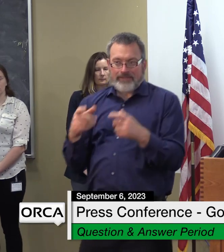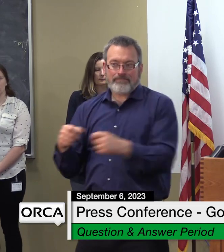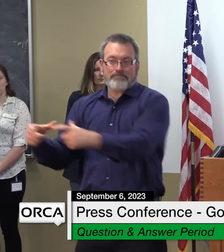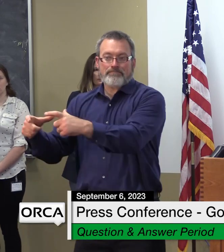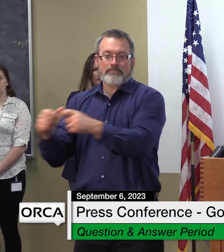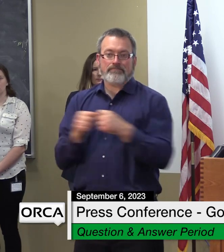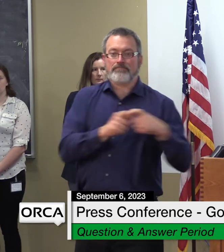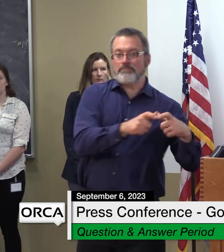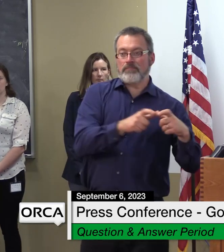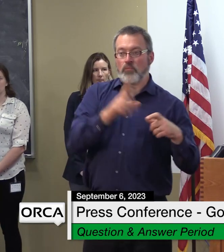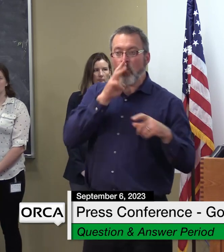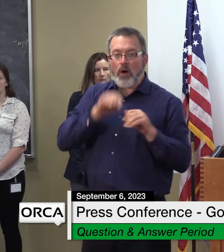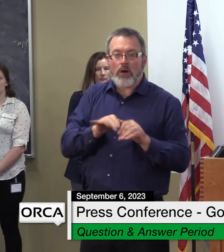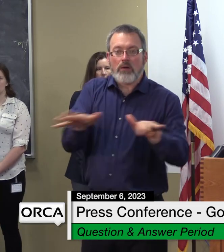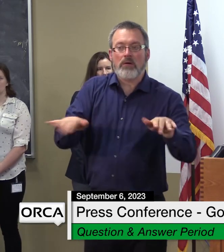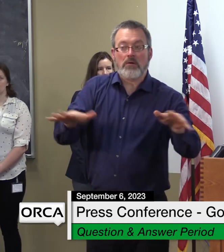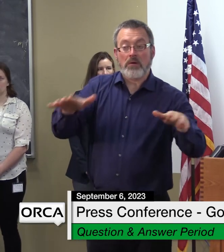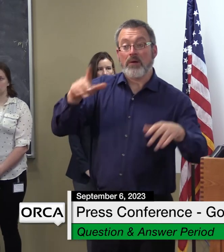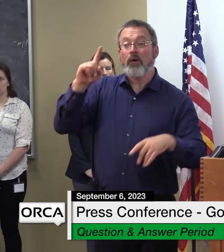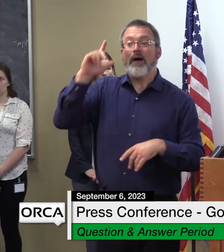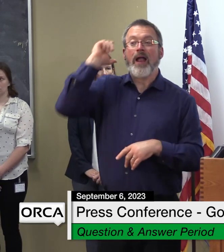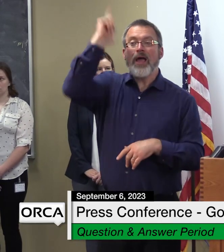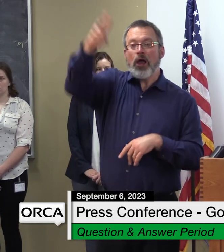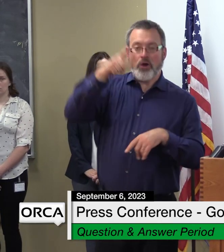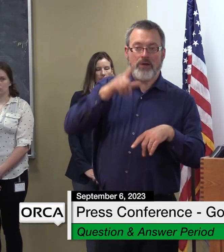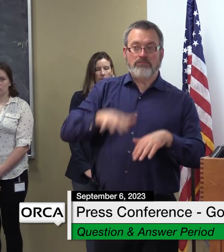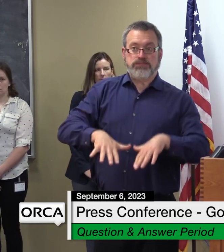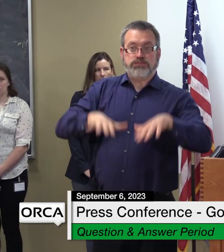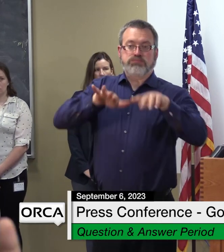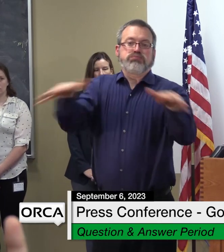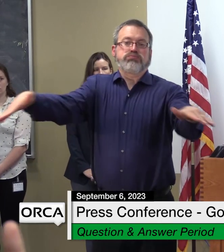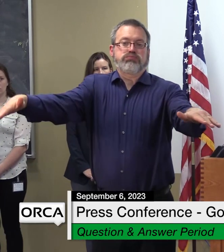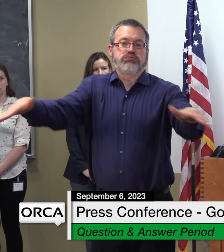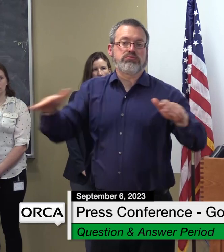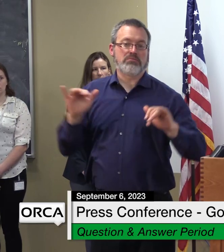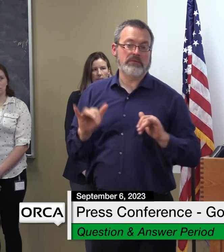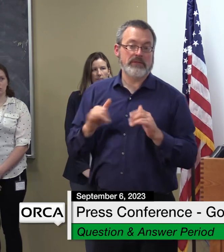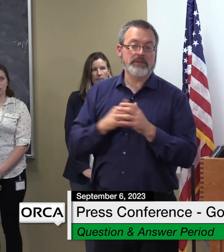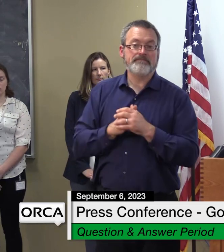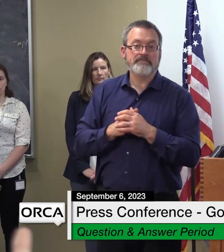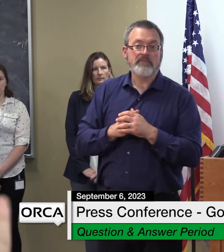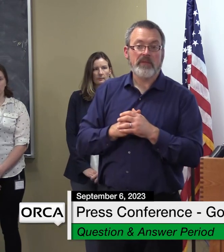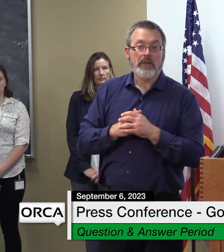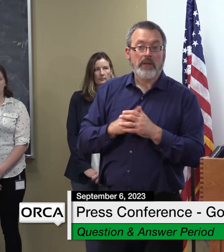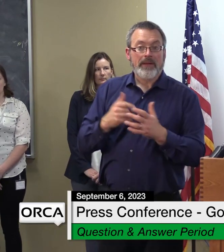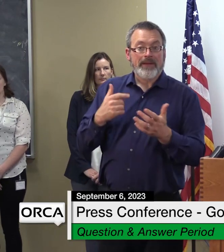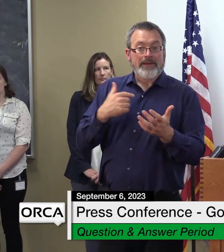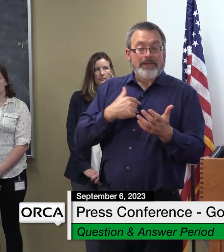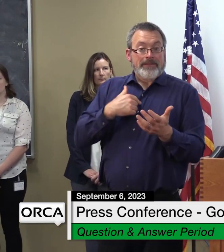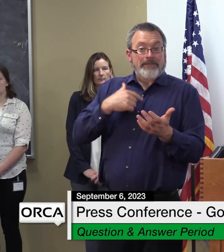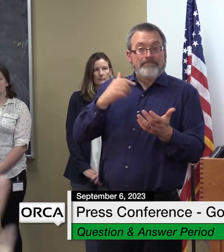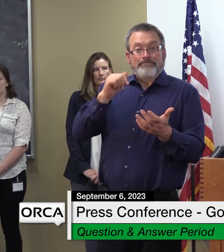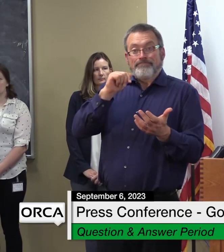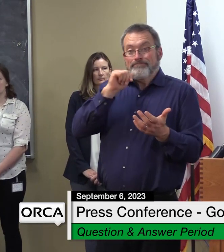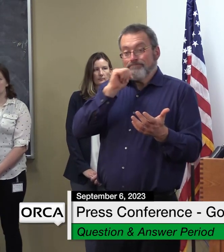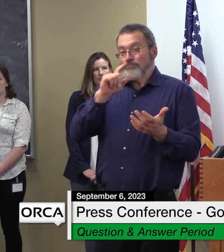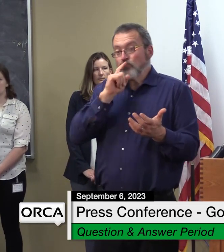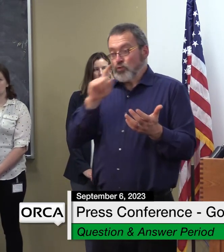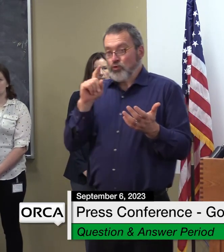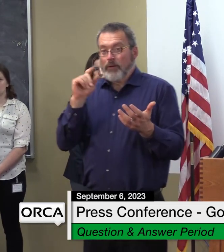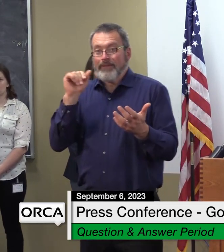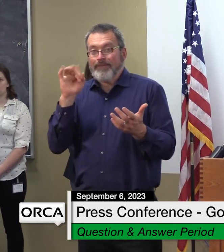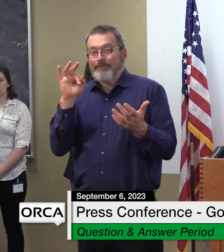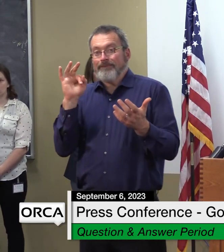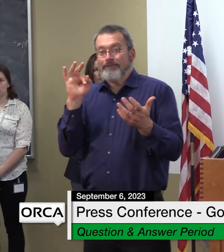run. It's something that, and I don't know if it's breaking news, but I'll be asking